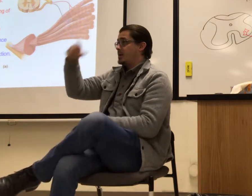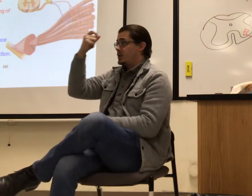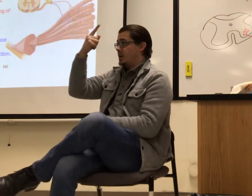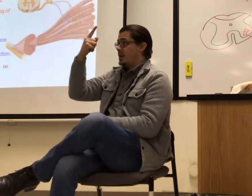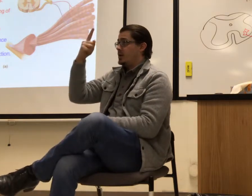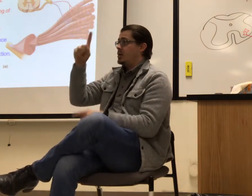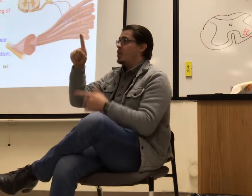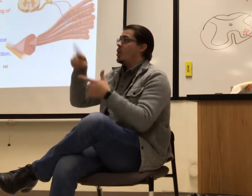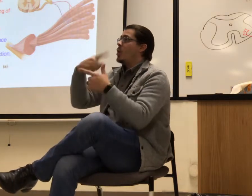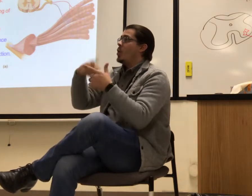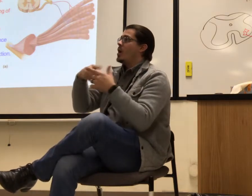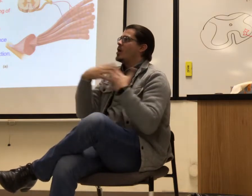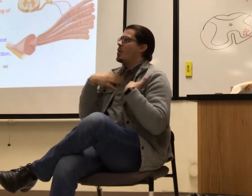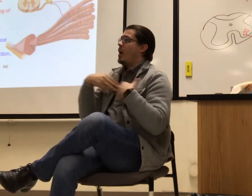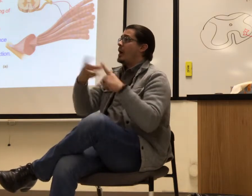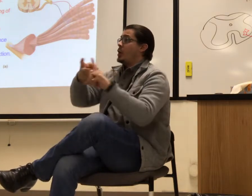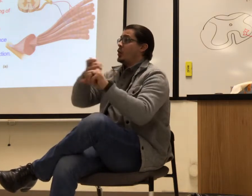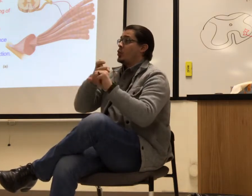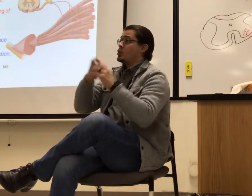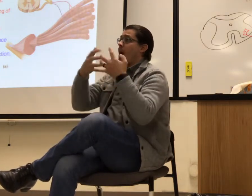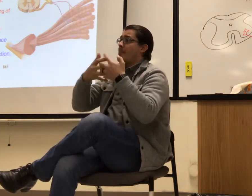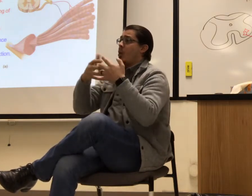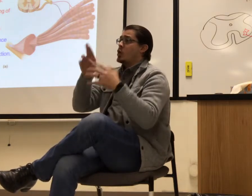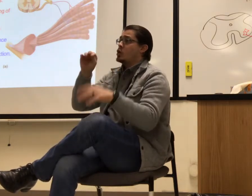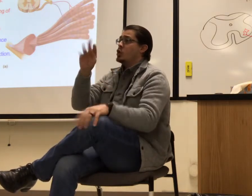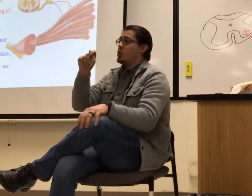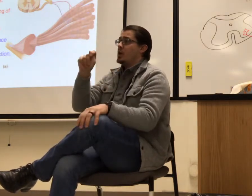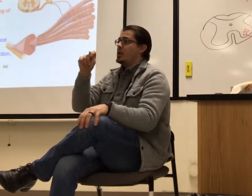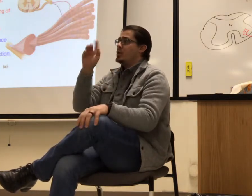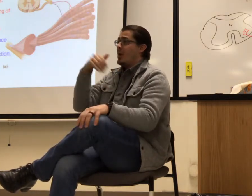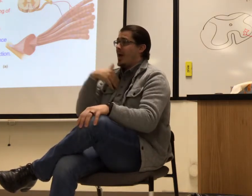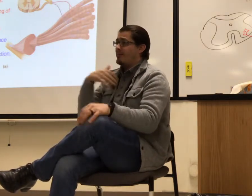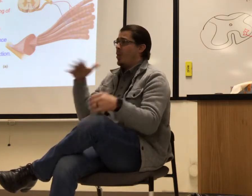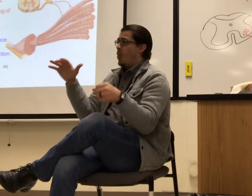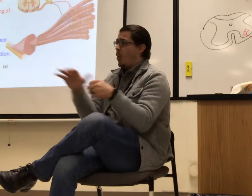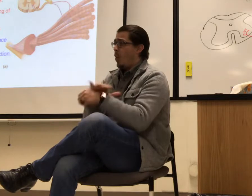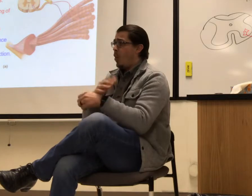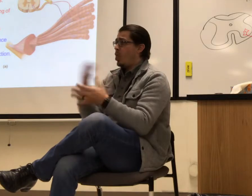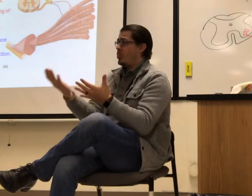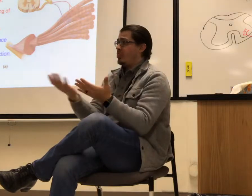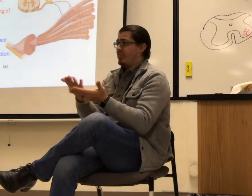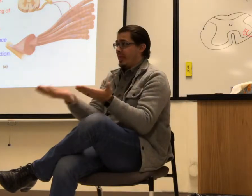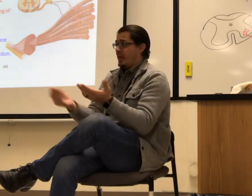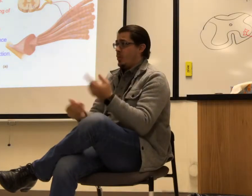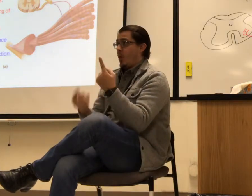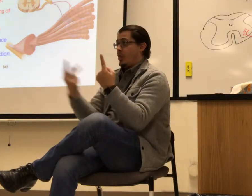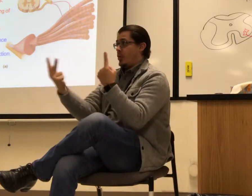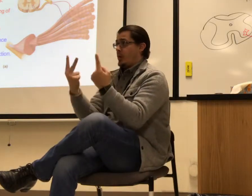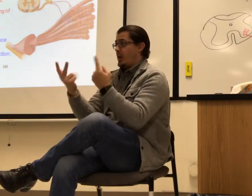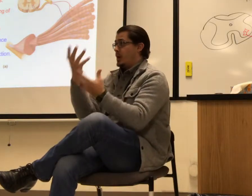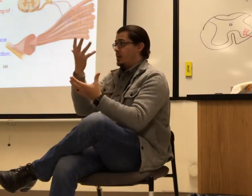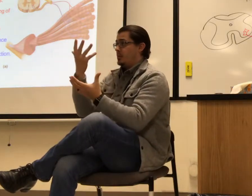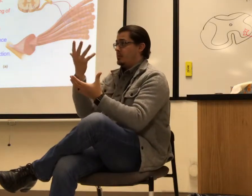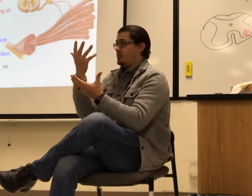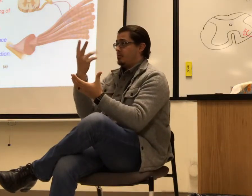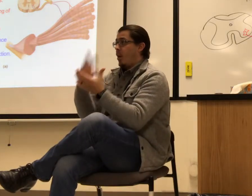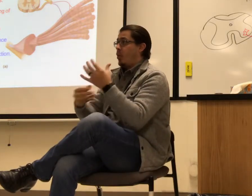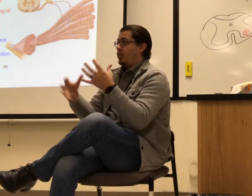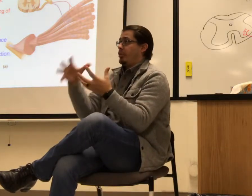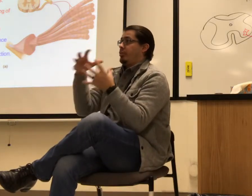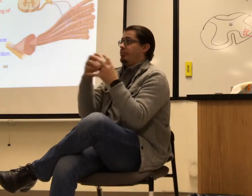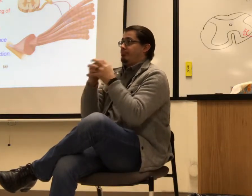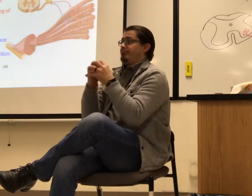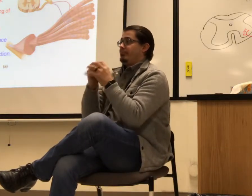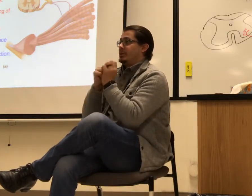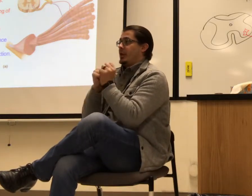you recruit a motor unit, you get the whole thing. It's all or none. That's an important concept for